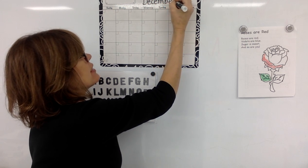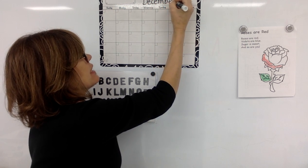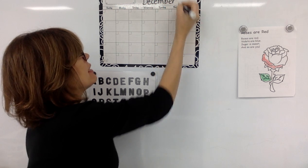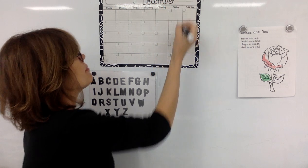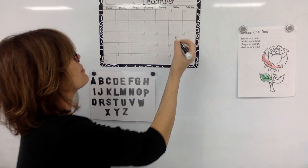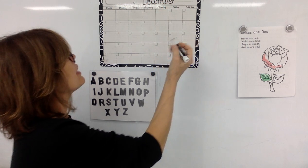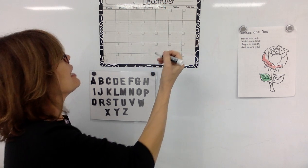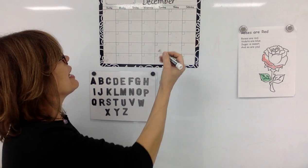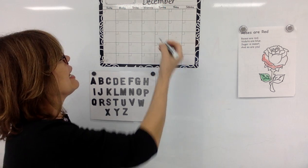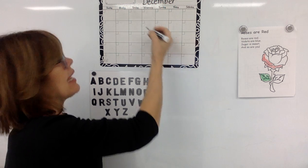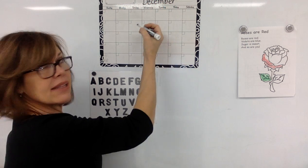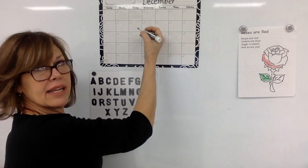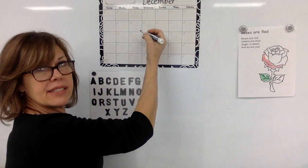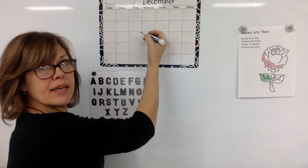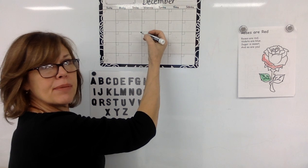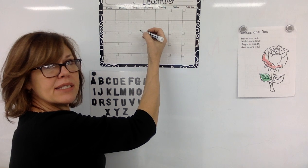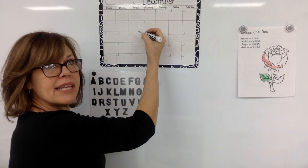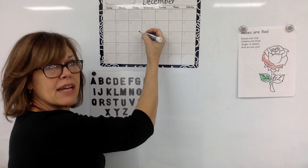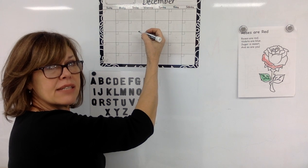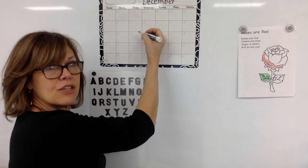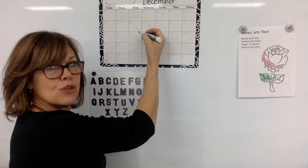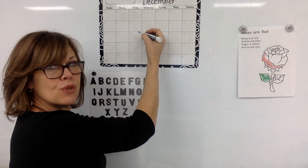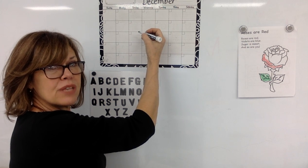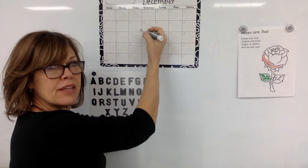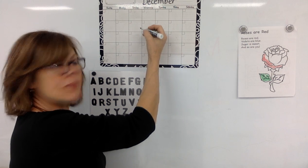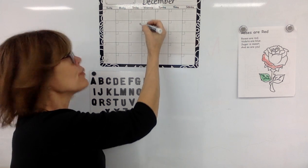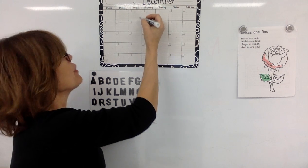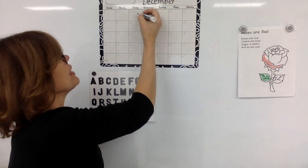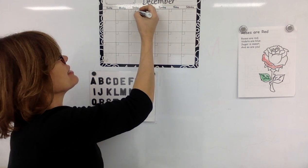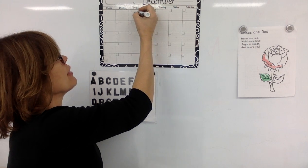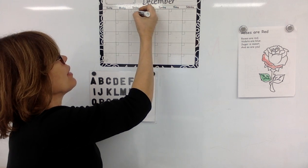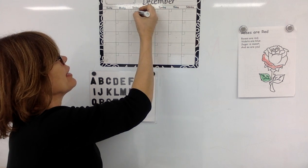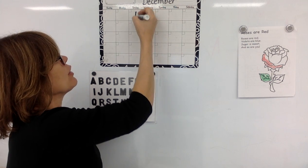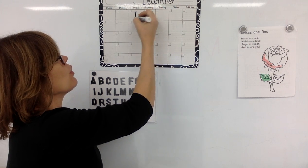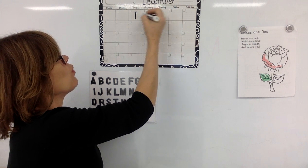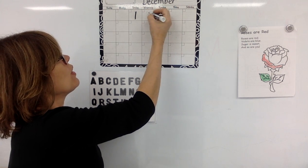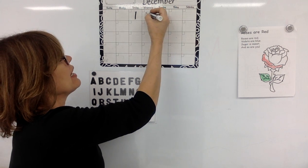in. And let's get busy counting. You say the number with me as I write it.